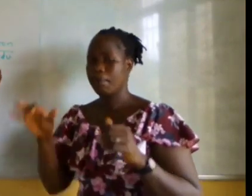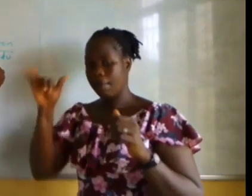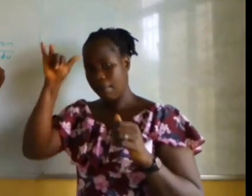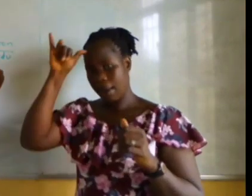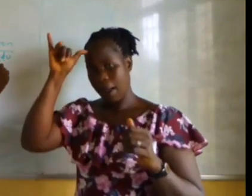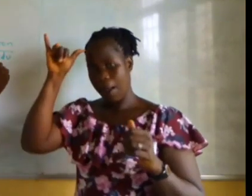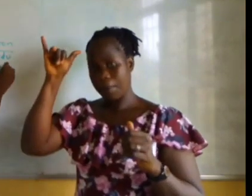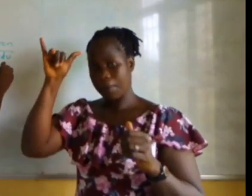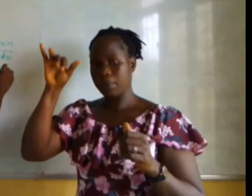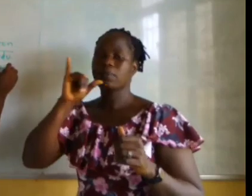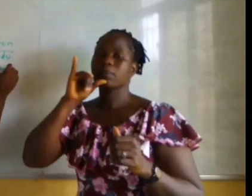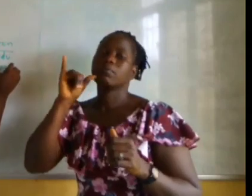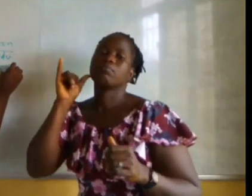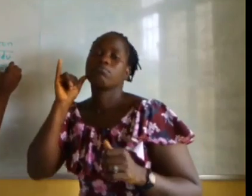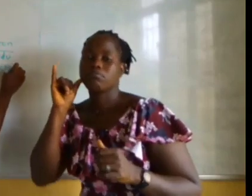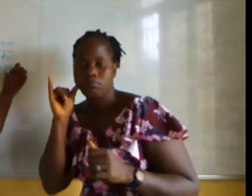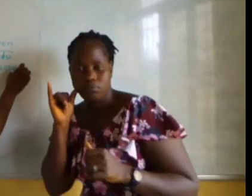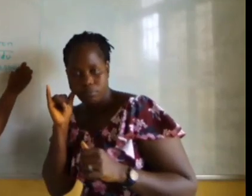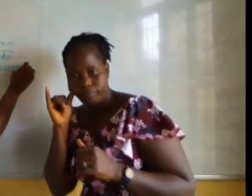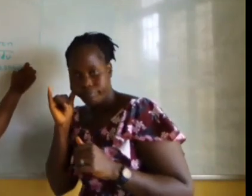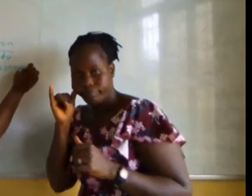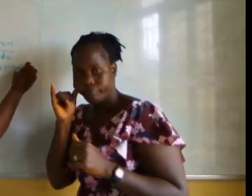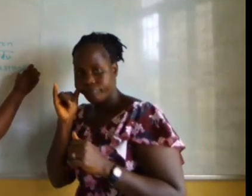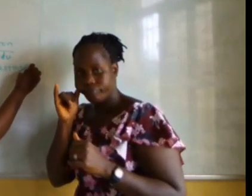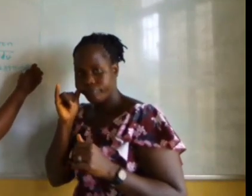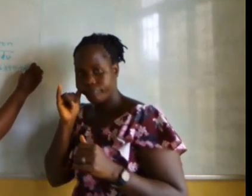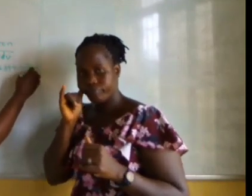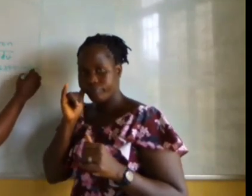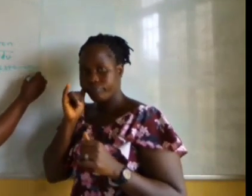cow yesterday.